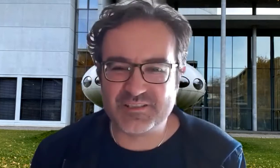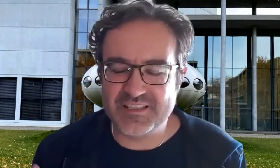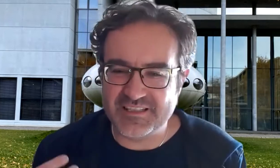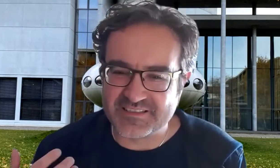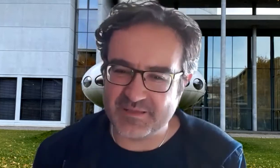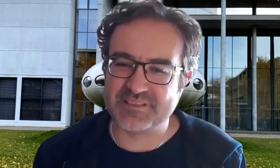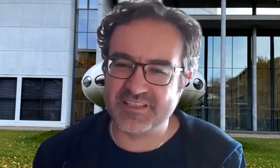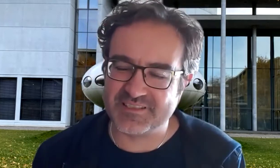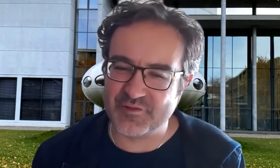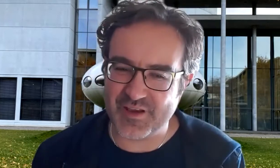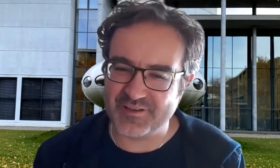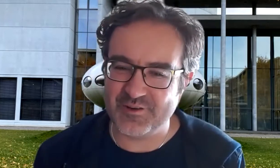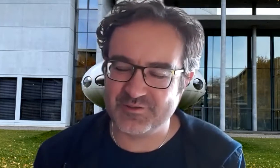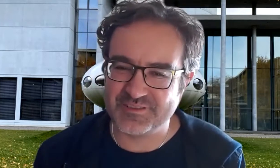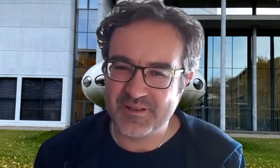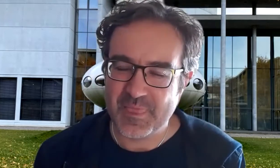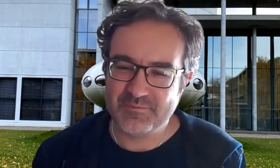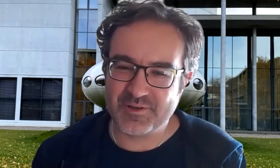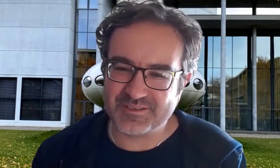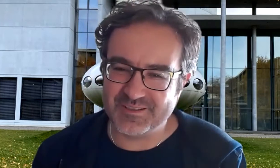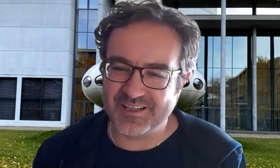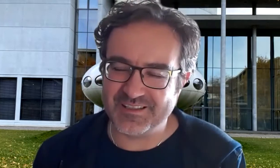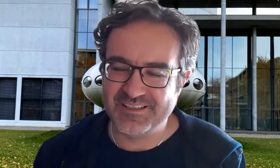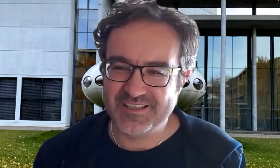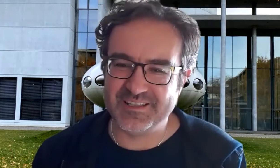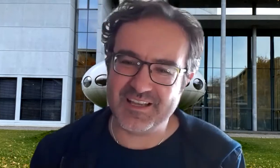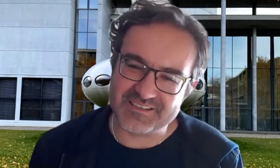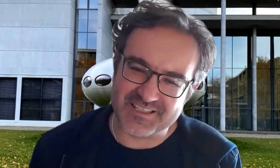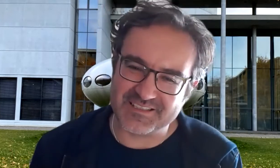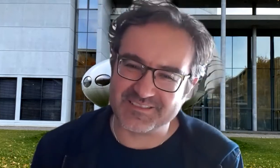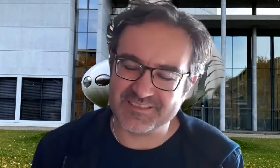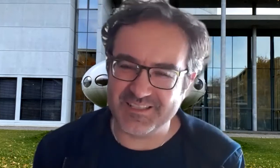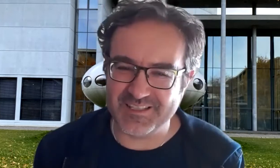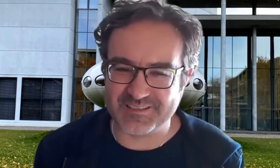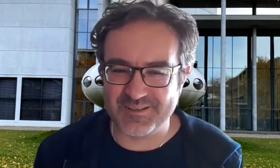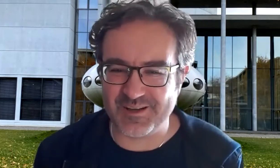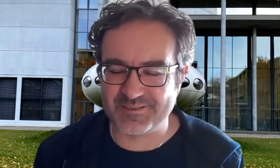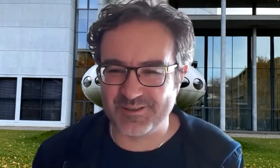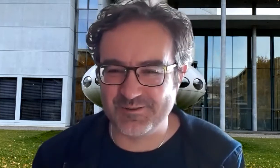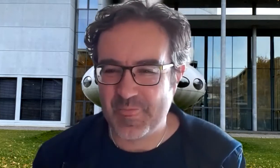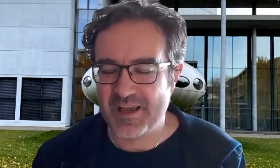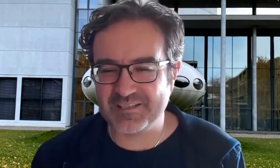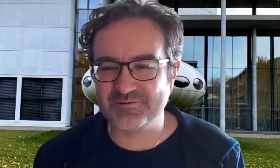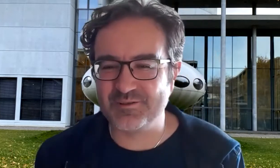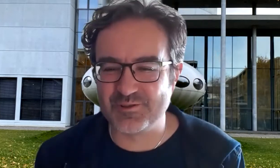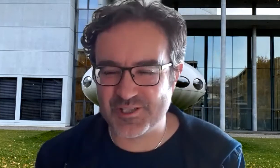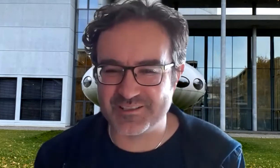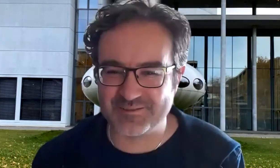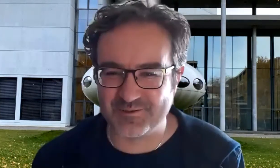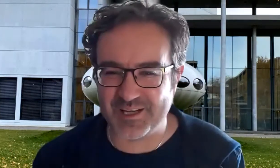in some sense is fair use, because in other sense it's not. So I just want to share this story. I